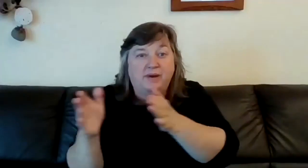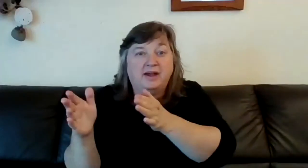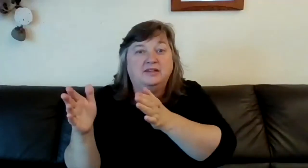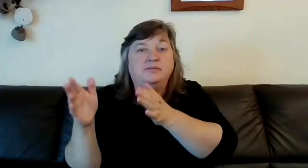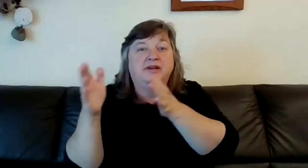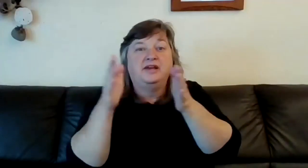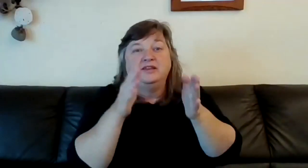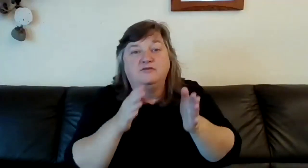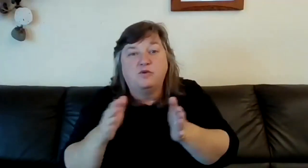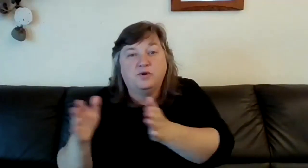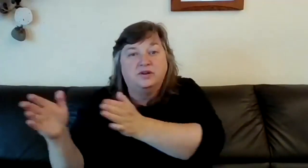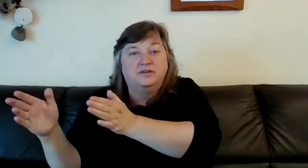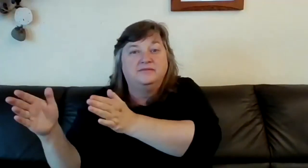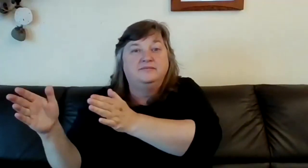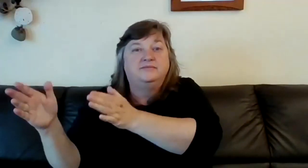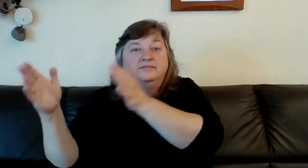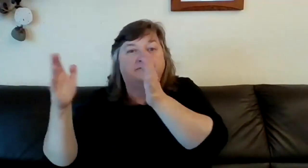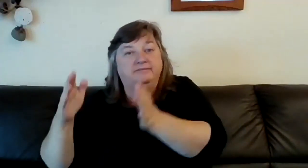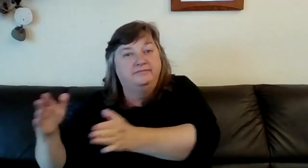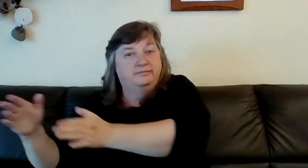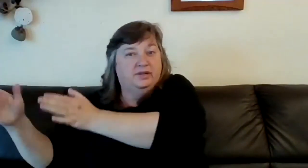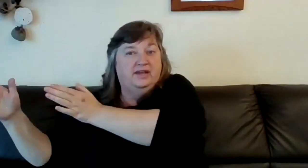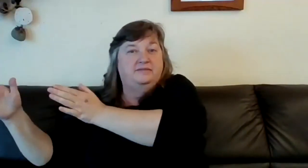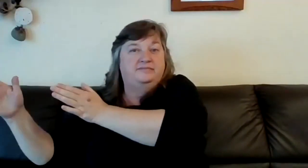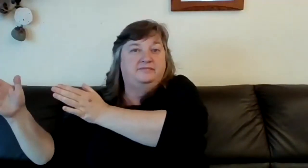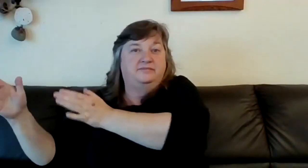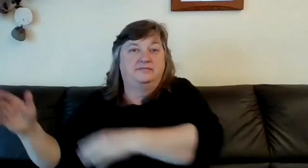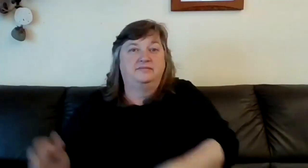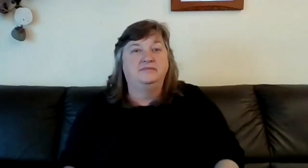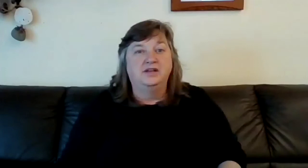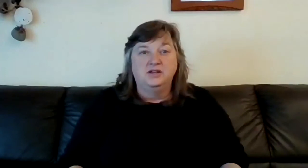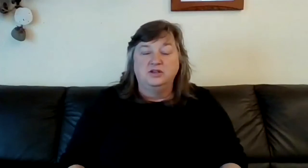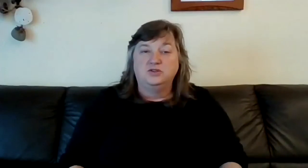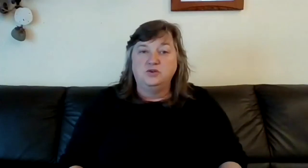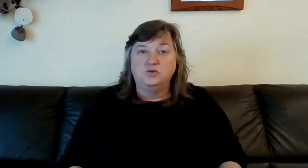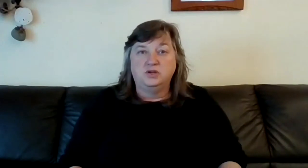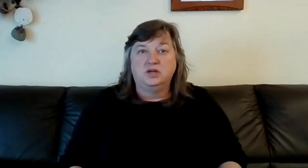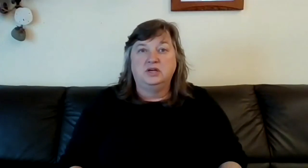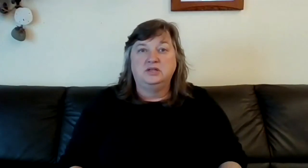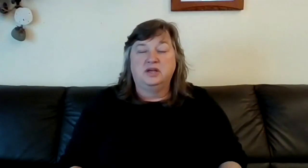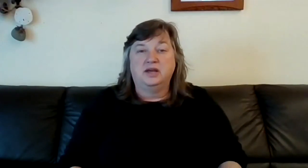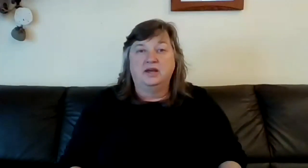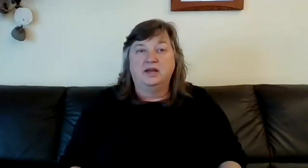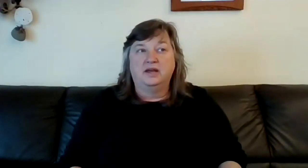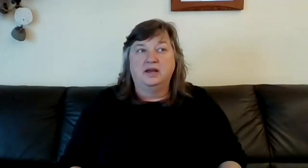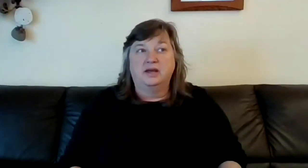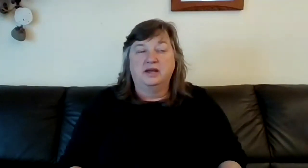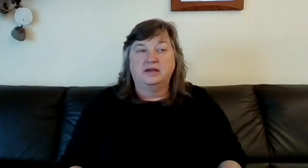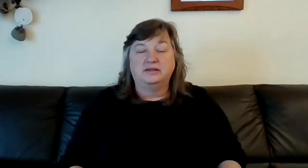back a little bit and then forward. Plan. So you could